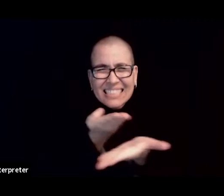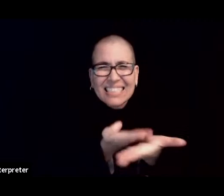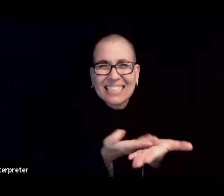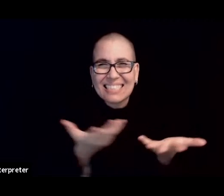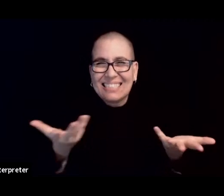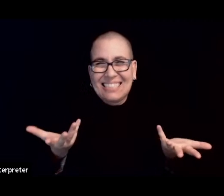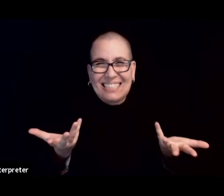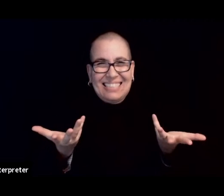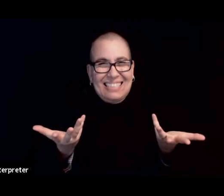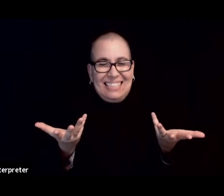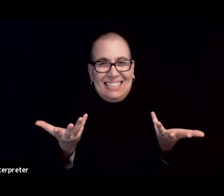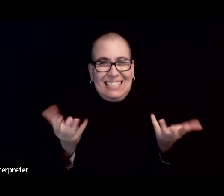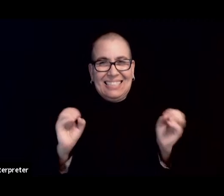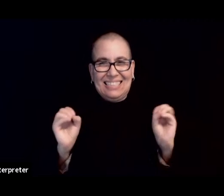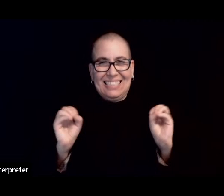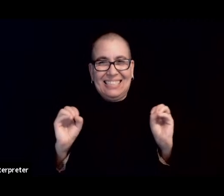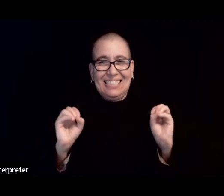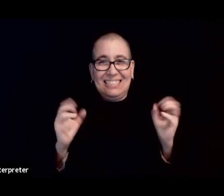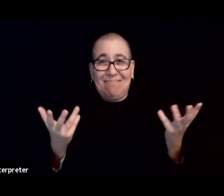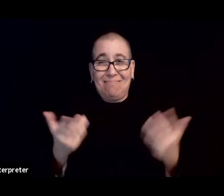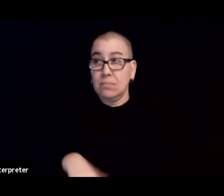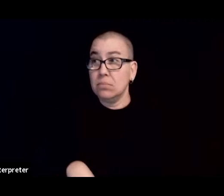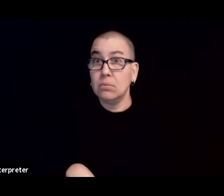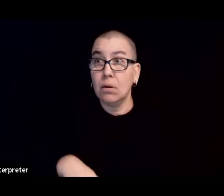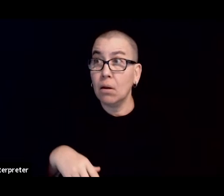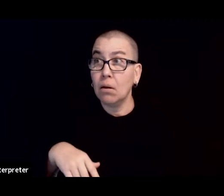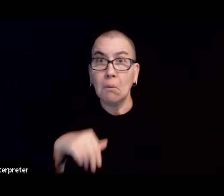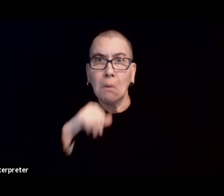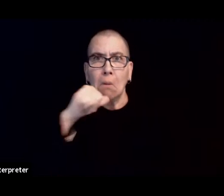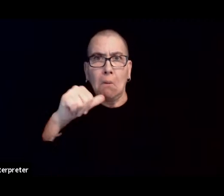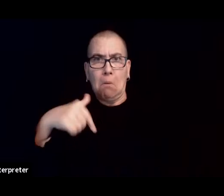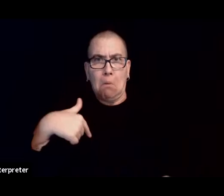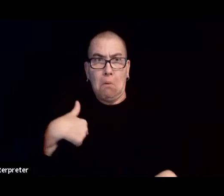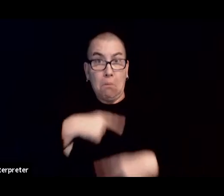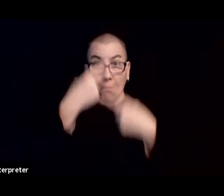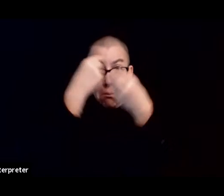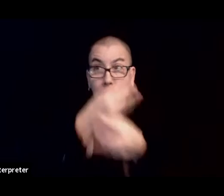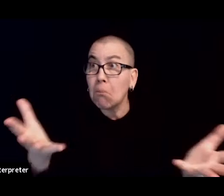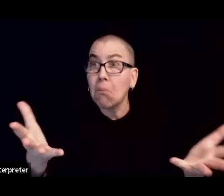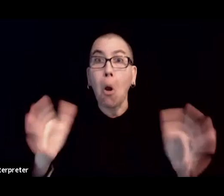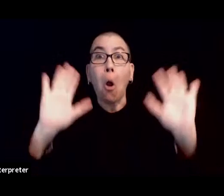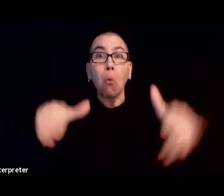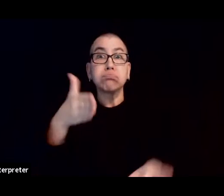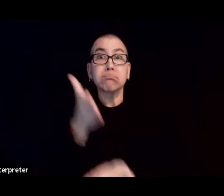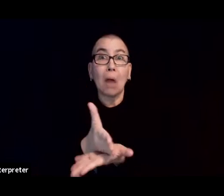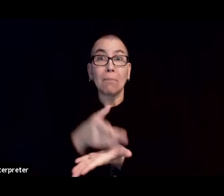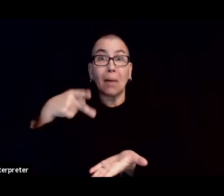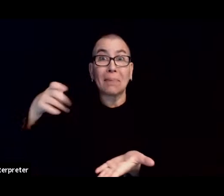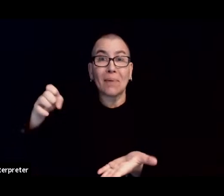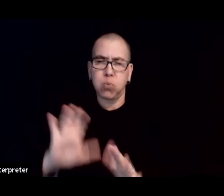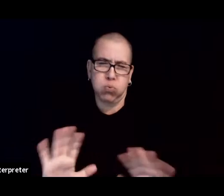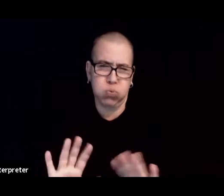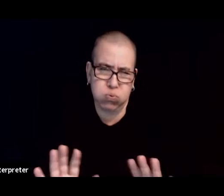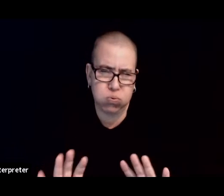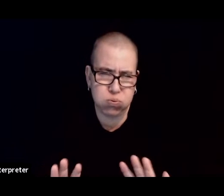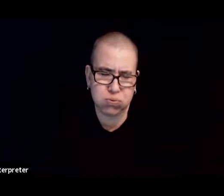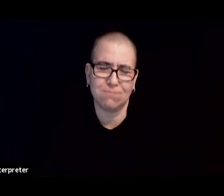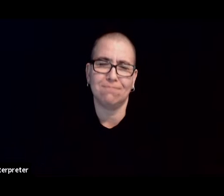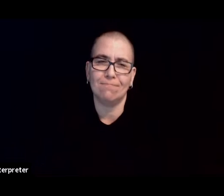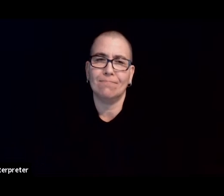need to get more data and we need to be cautious going forward until we have that data.